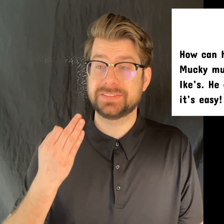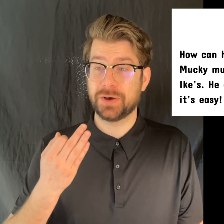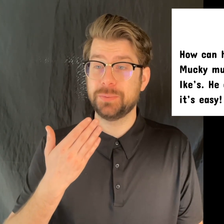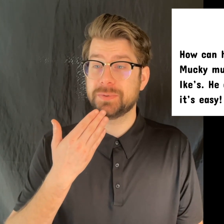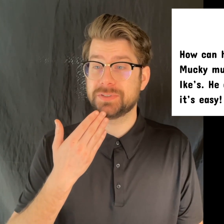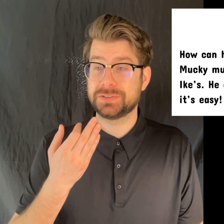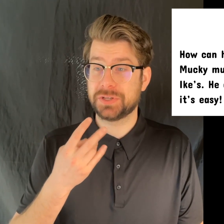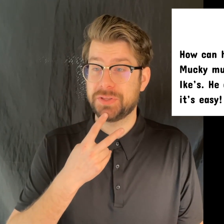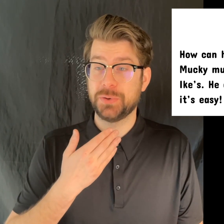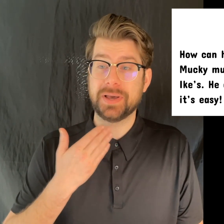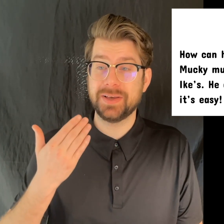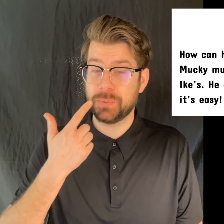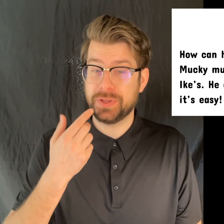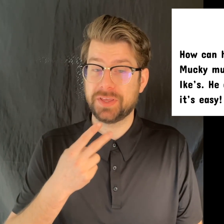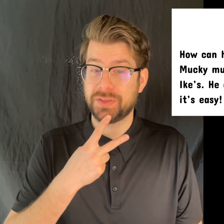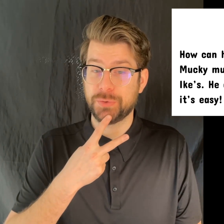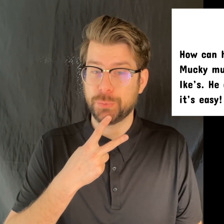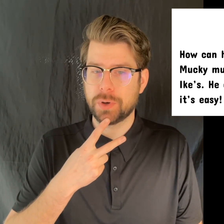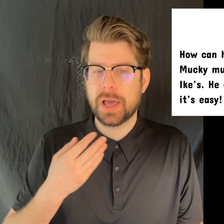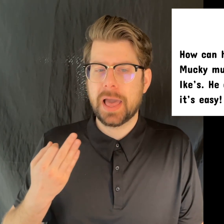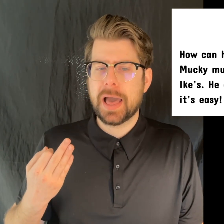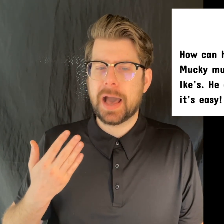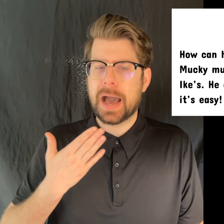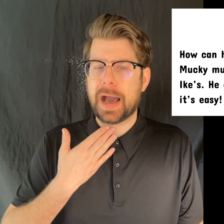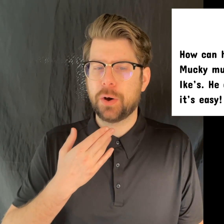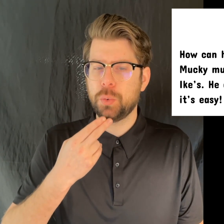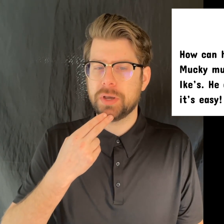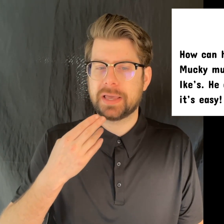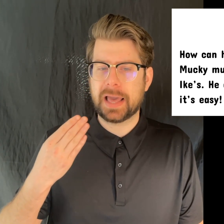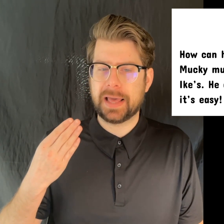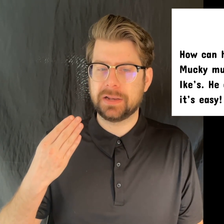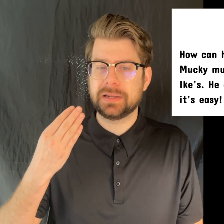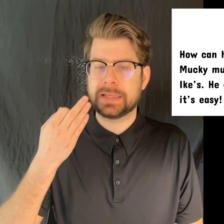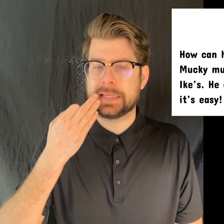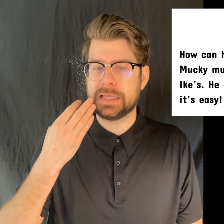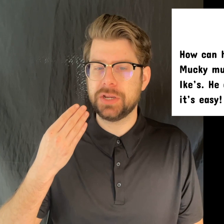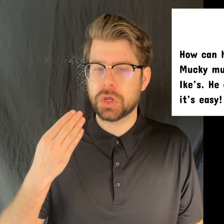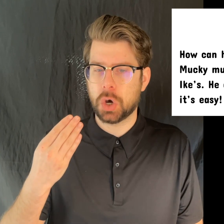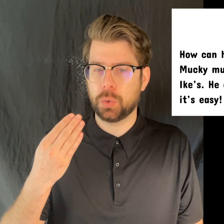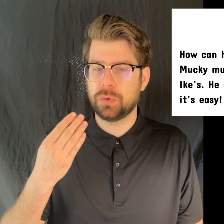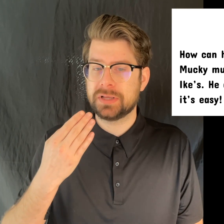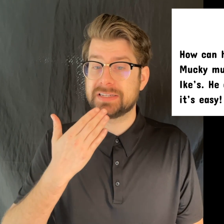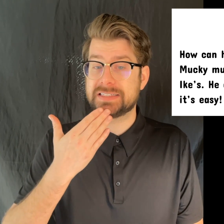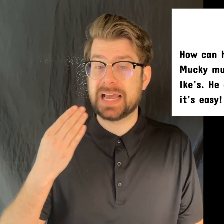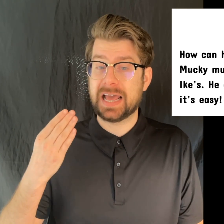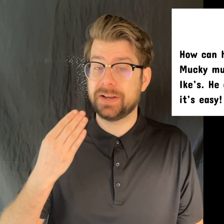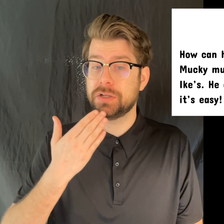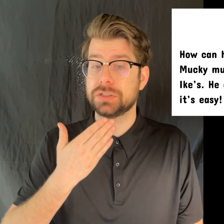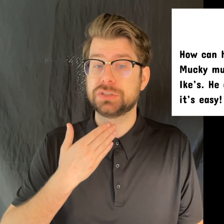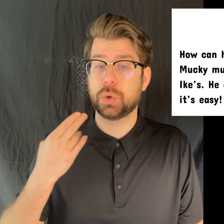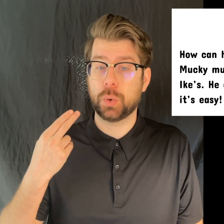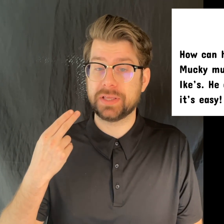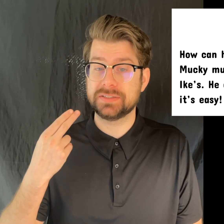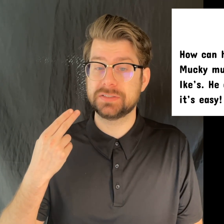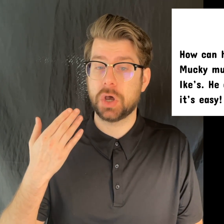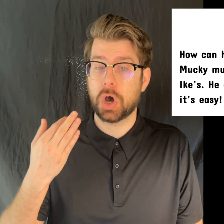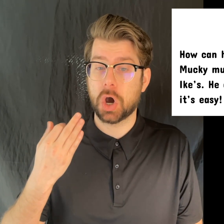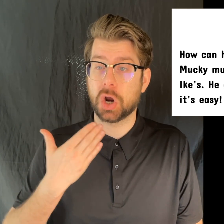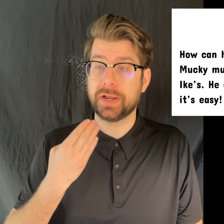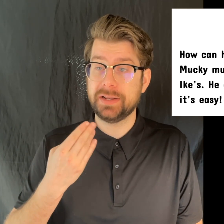So, to cue it, we cue, how can he know 10 toys are in